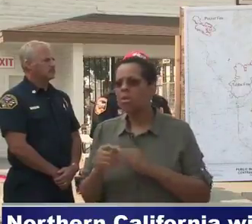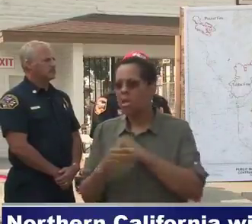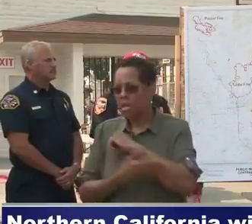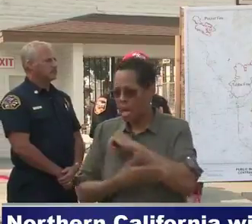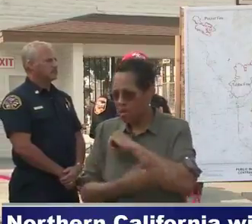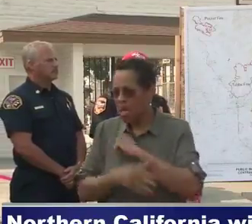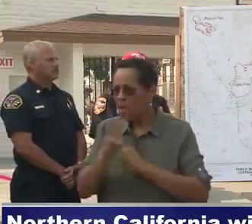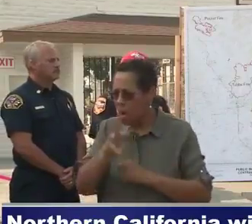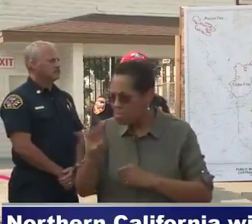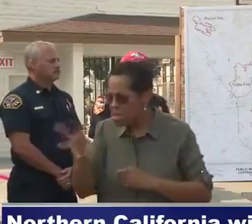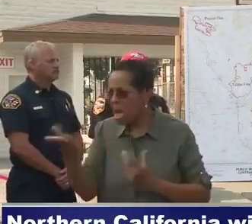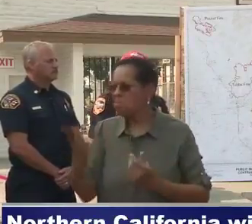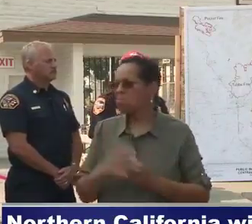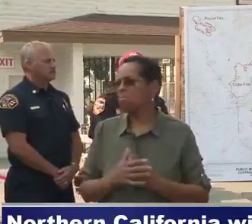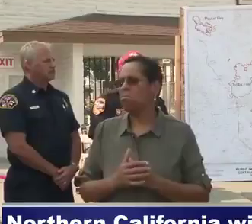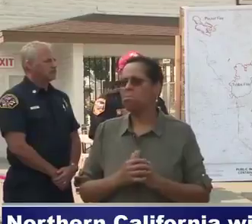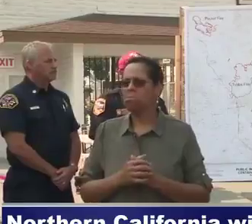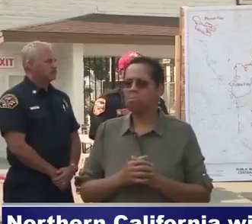It's